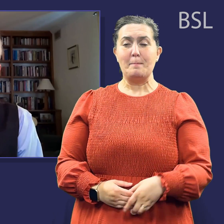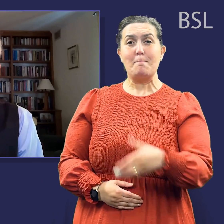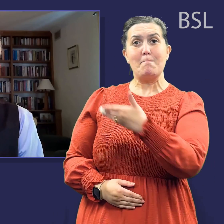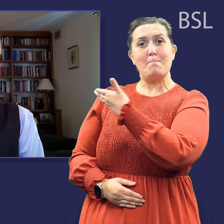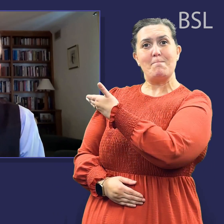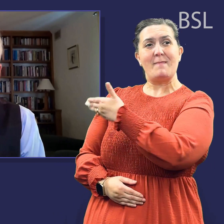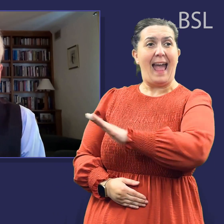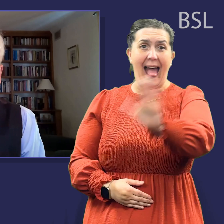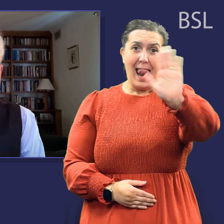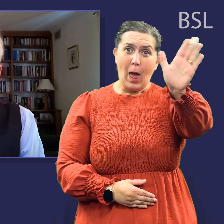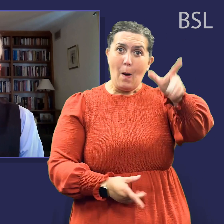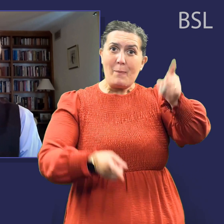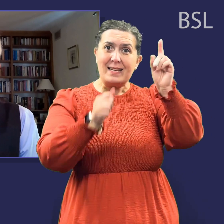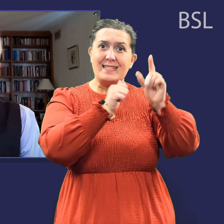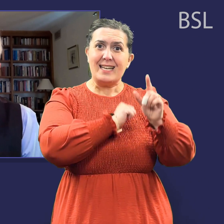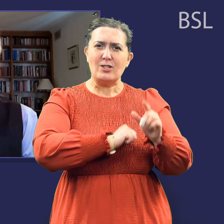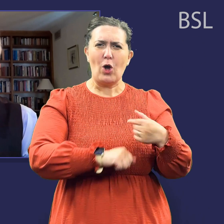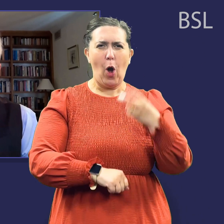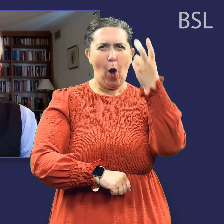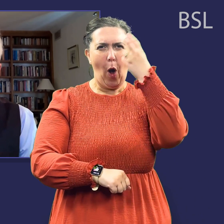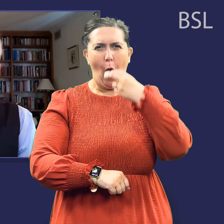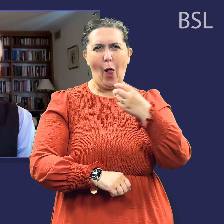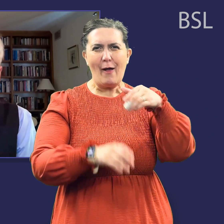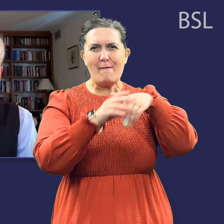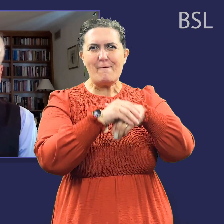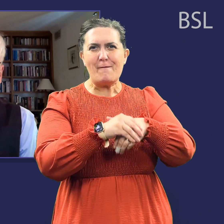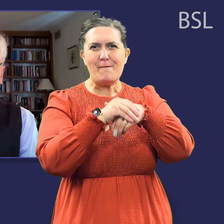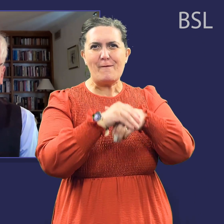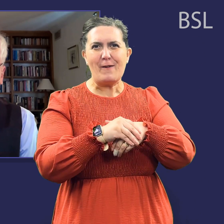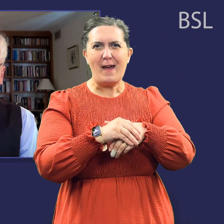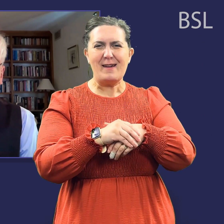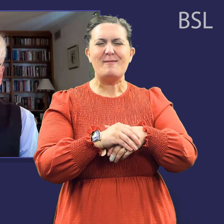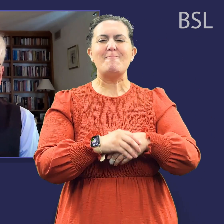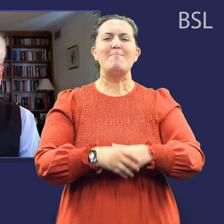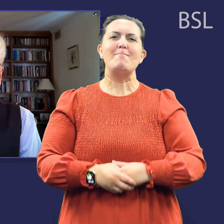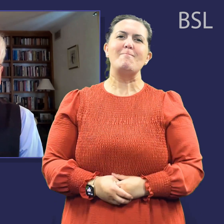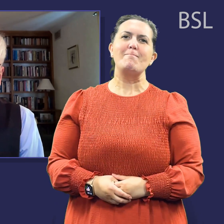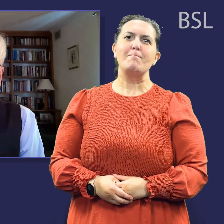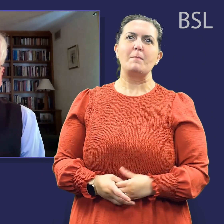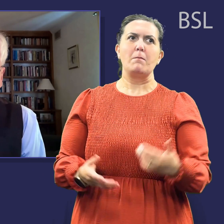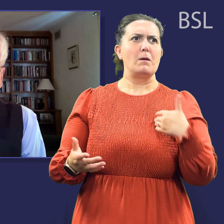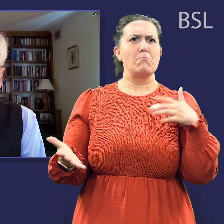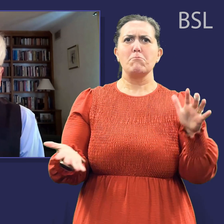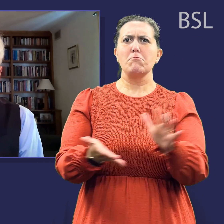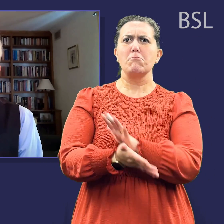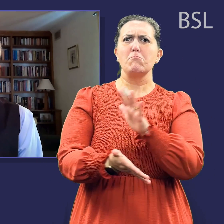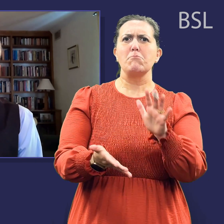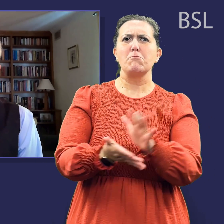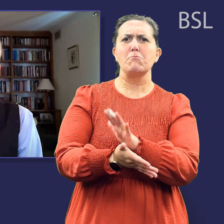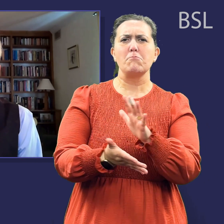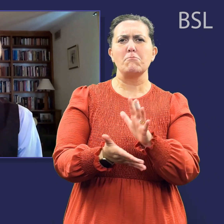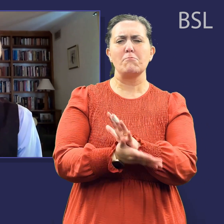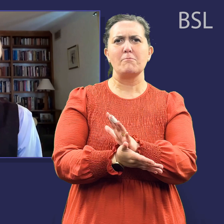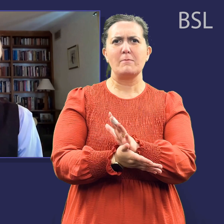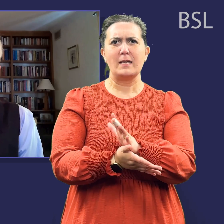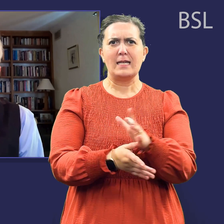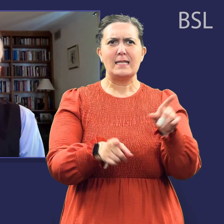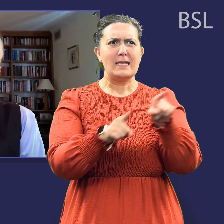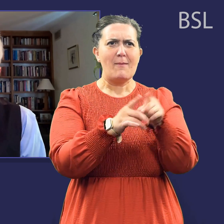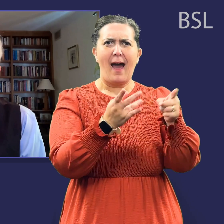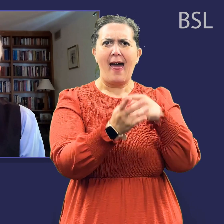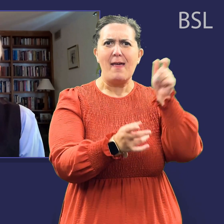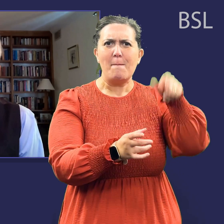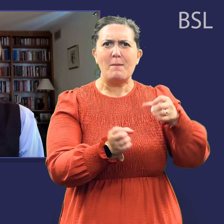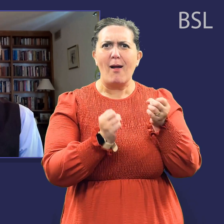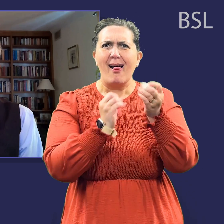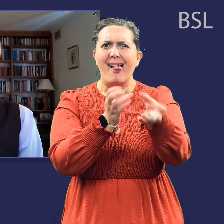Hello, President Nelson. It's your old friend, Robbie George, here from Princeton University. And I'm delighted to be joining my voice with that of so